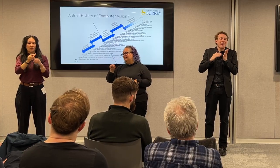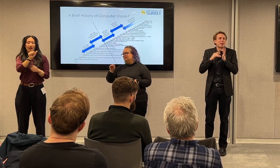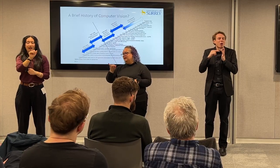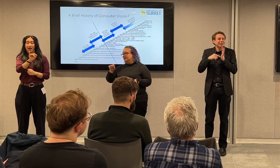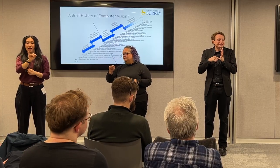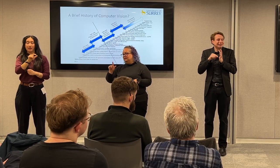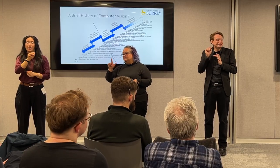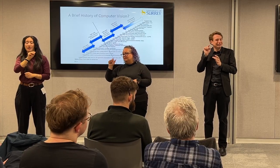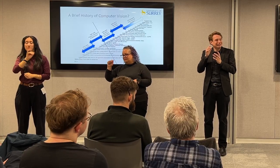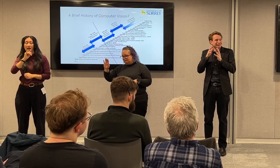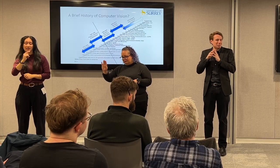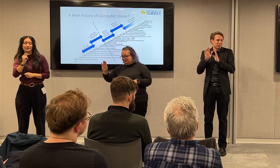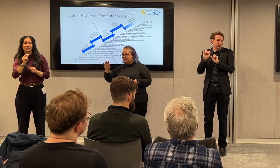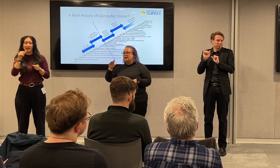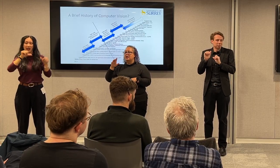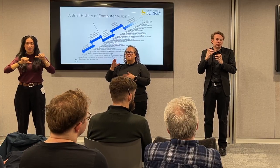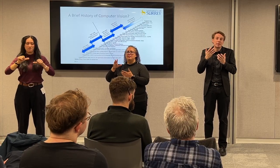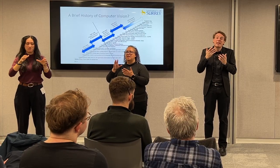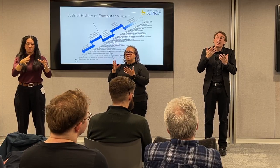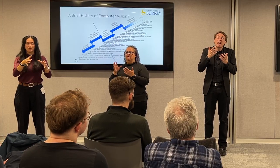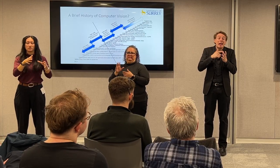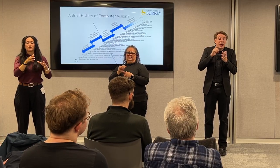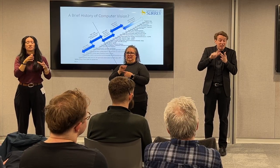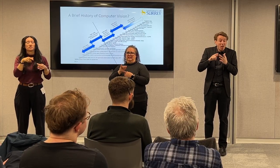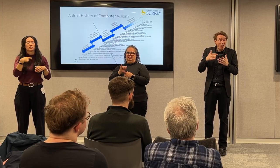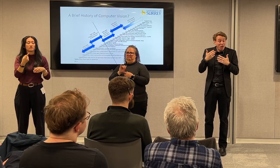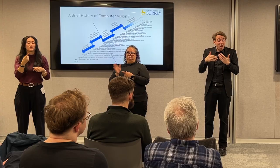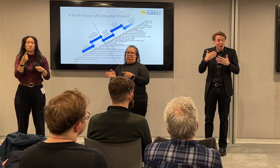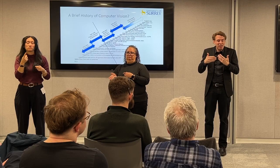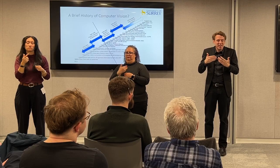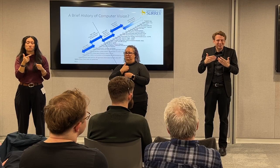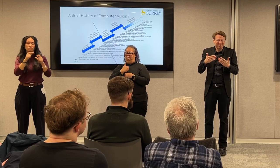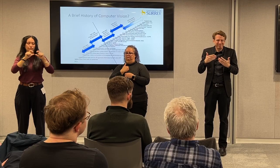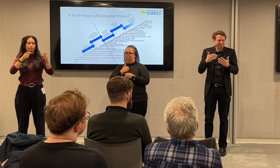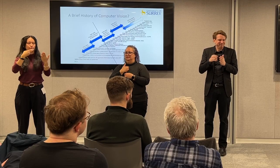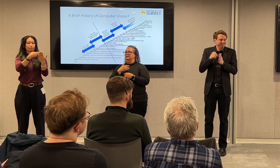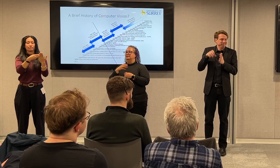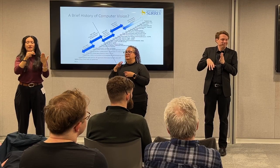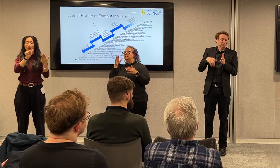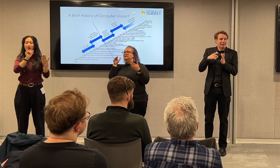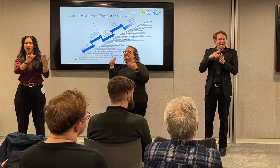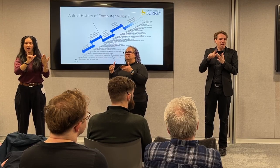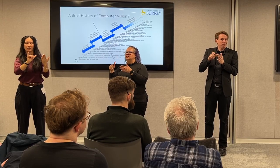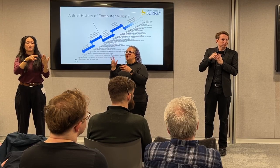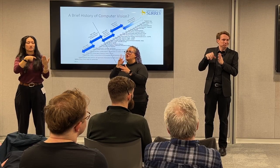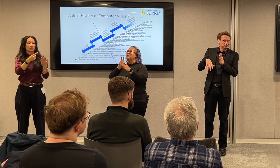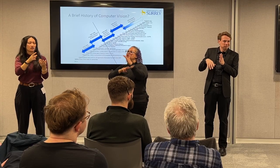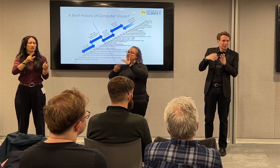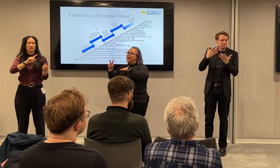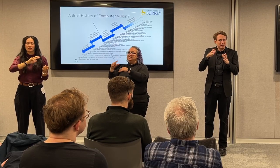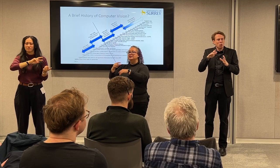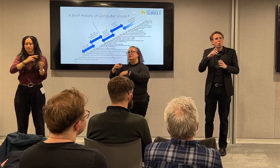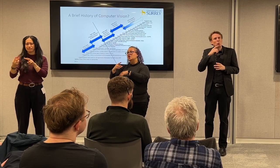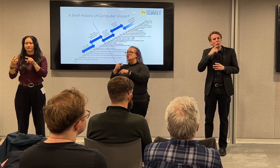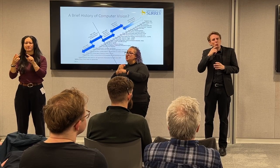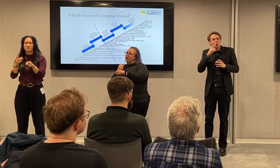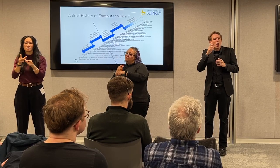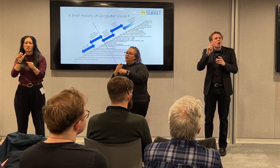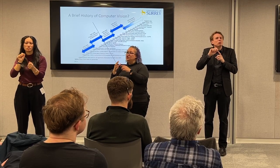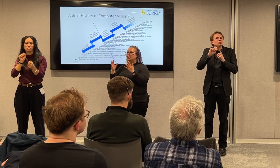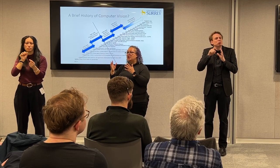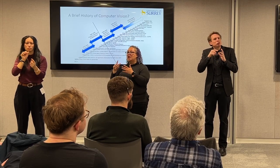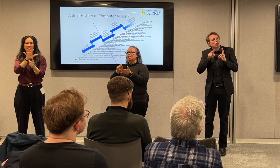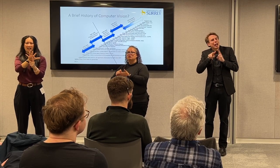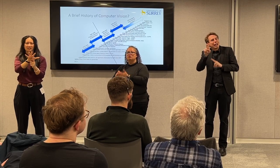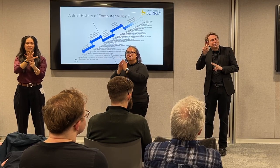we then stopped using the term AI. It went out of fashion for a while. It all became about projective geometry and things like that. Andrew's written all the textbooks